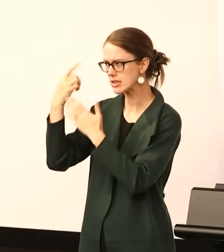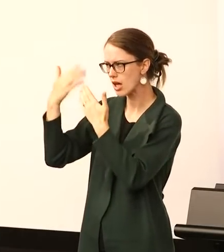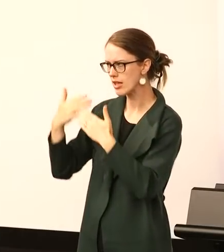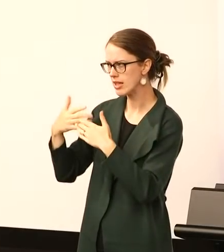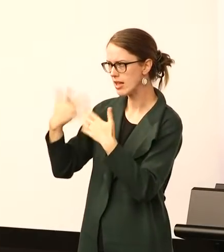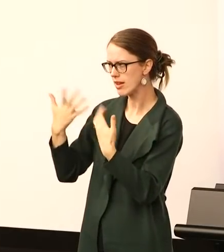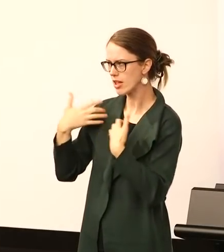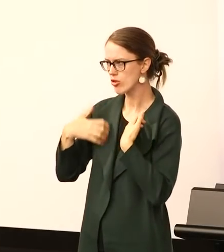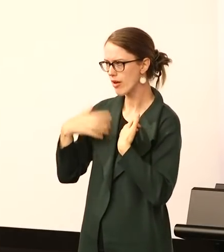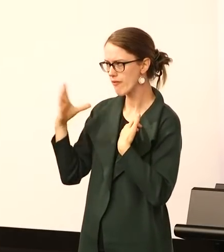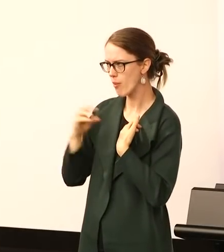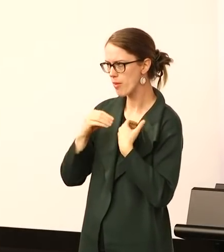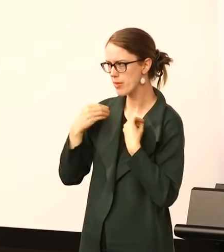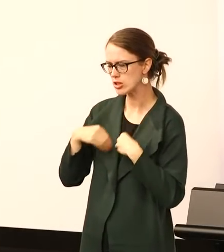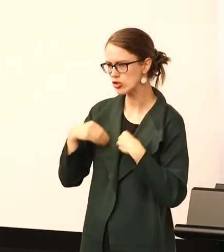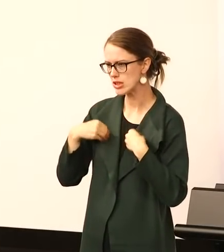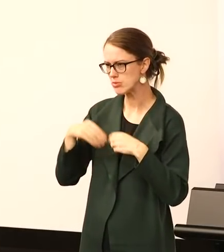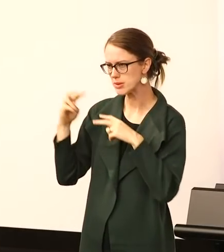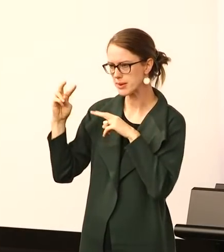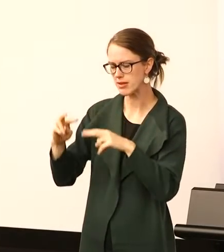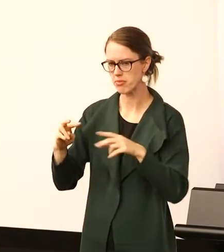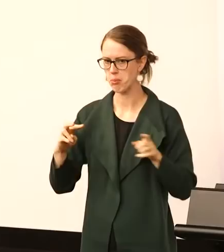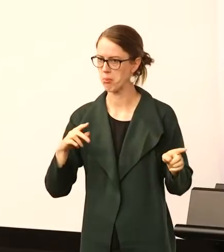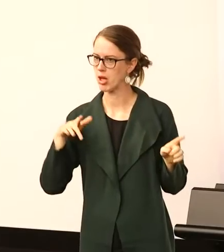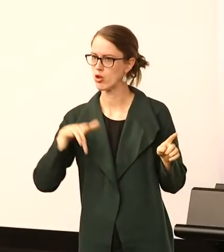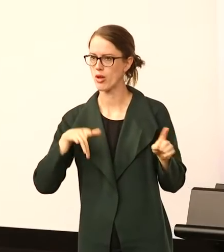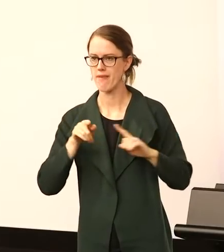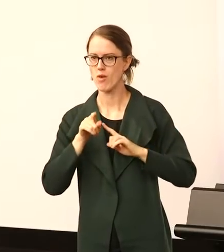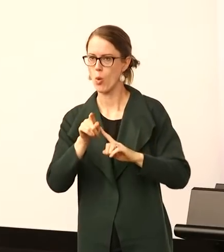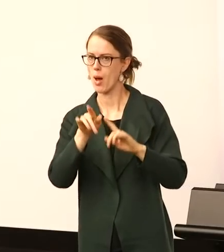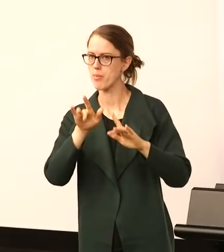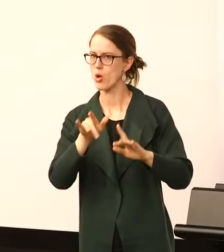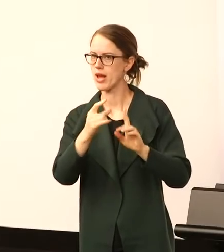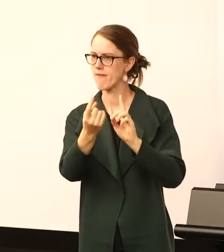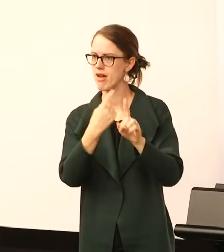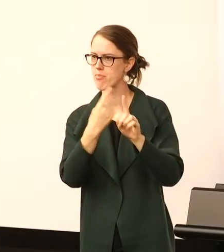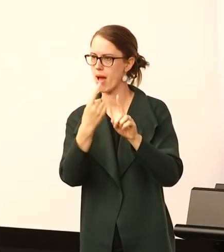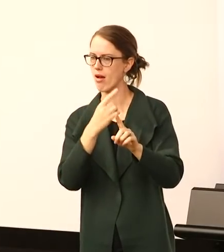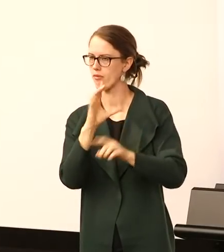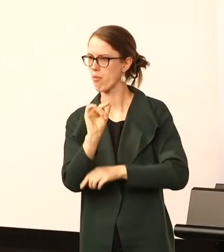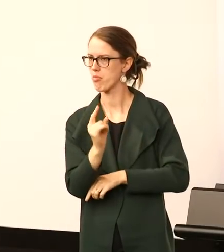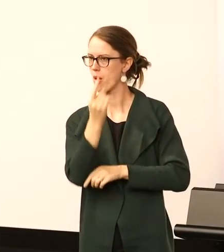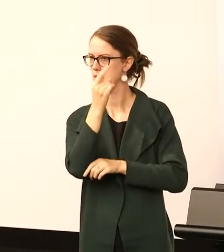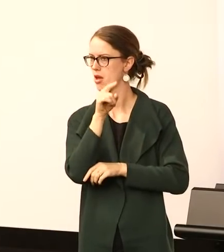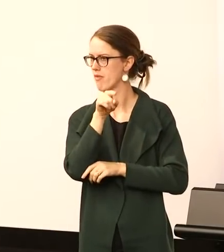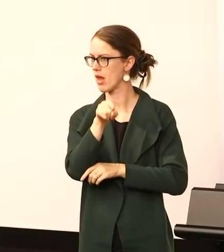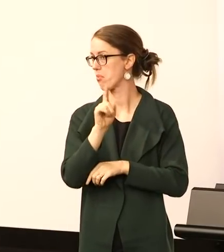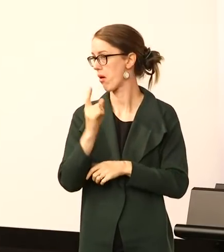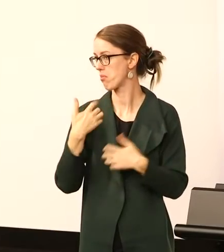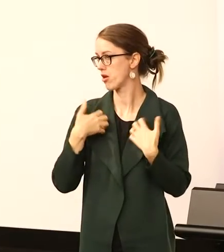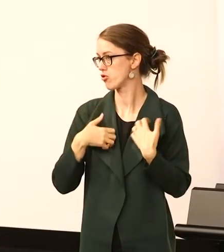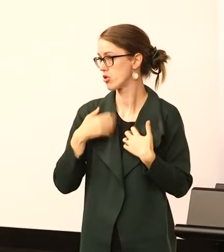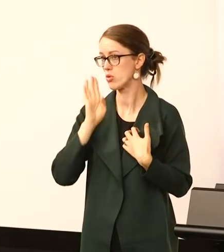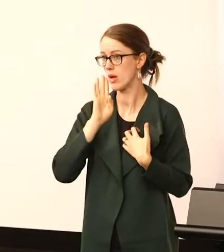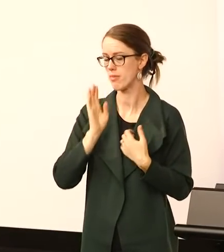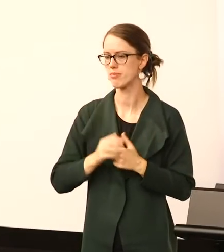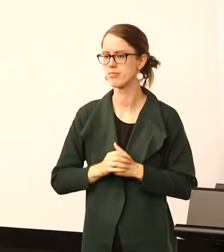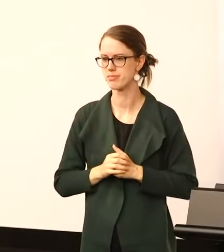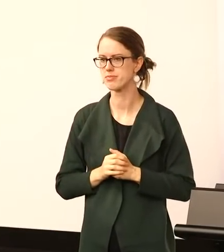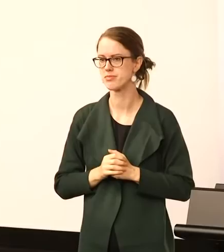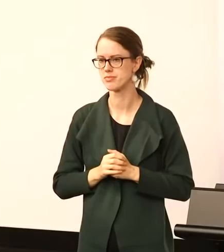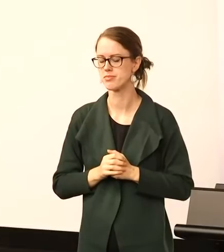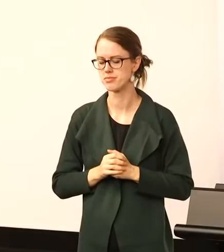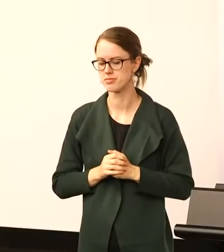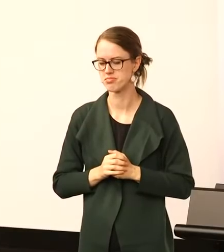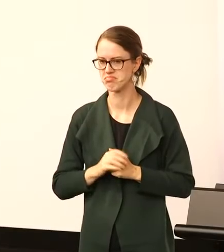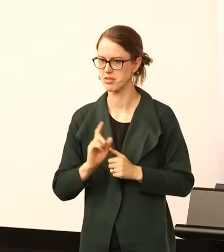from the Ministry? I haven't actually followed up or had any feedback yet from the Prime Minister, but I'll be interested to see what that is.